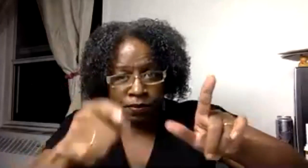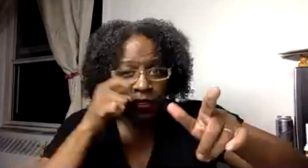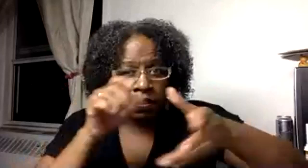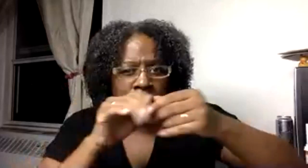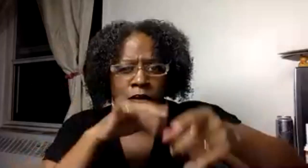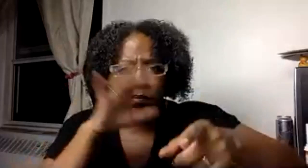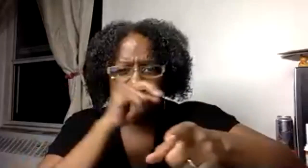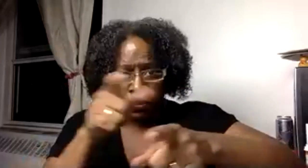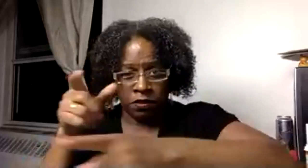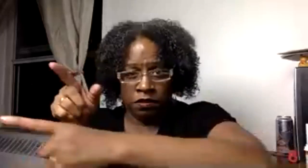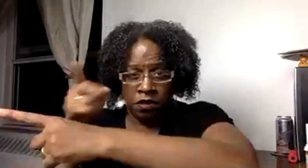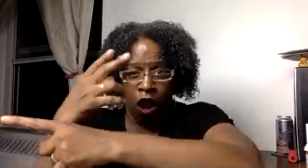Alert. Audio now unmuted.